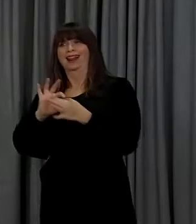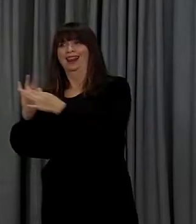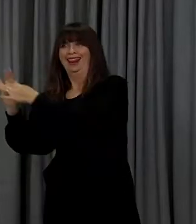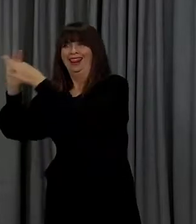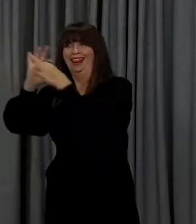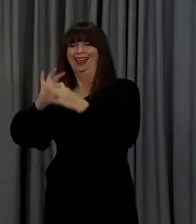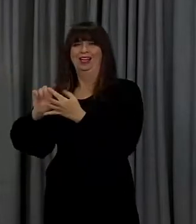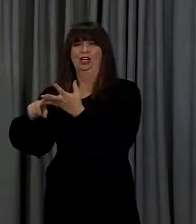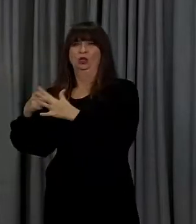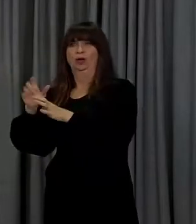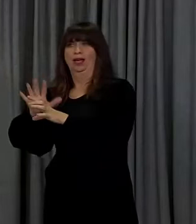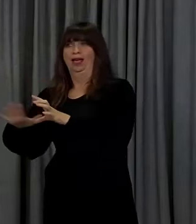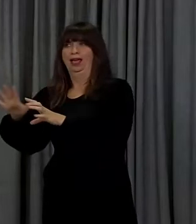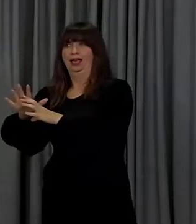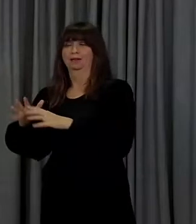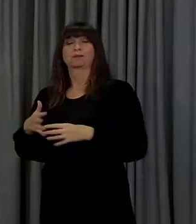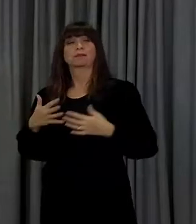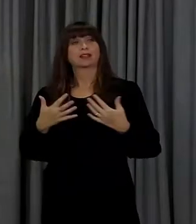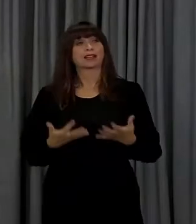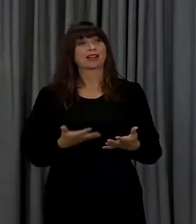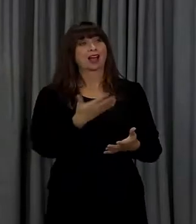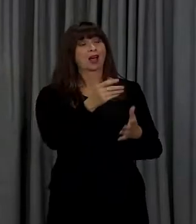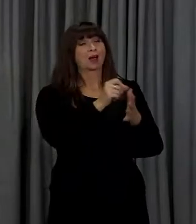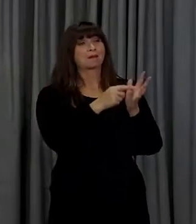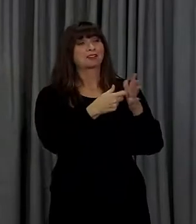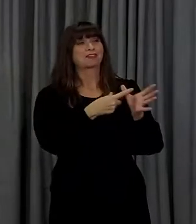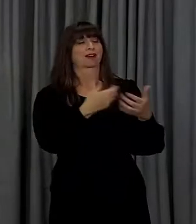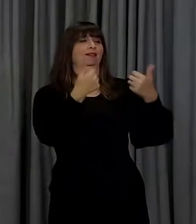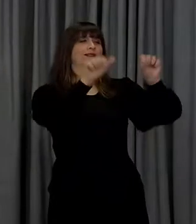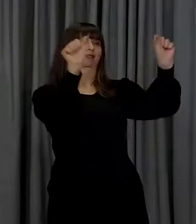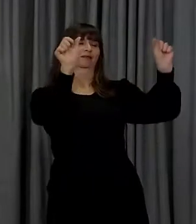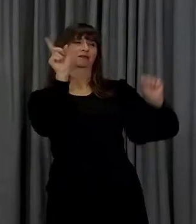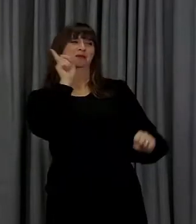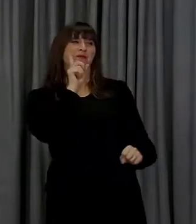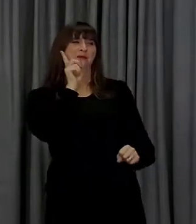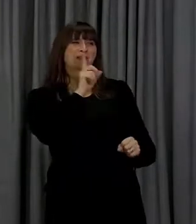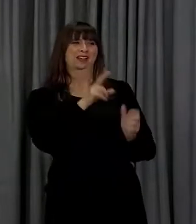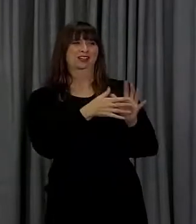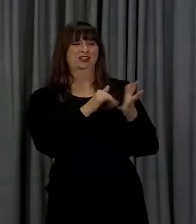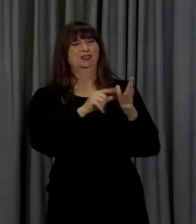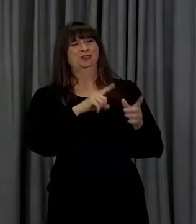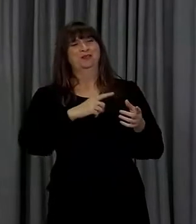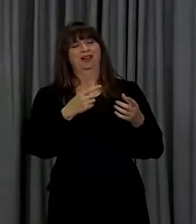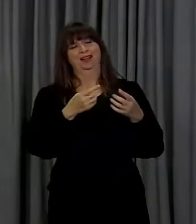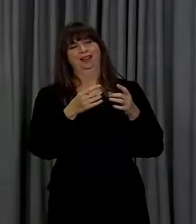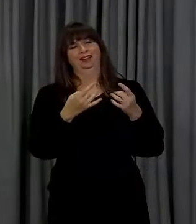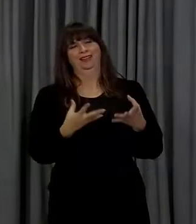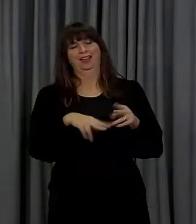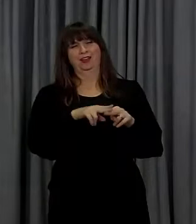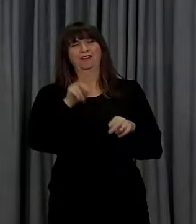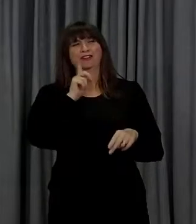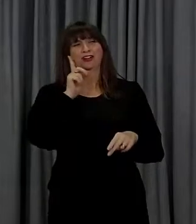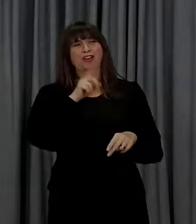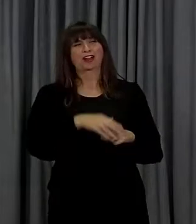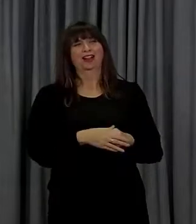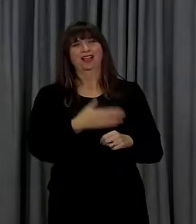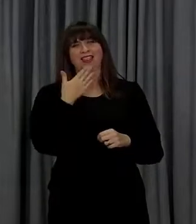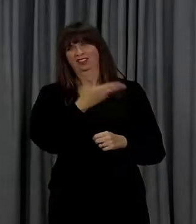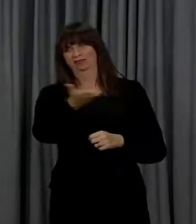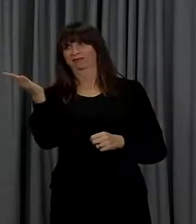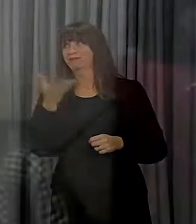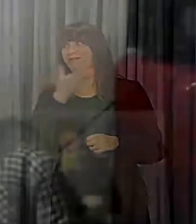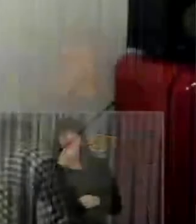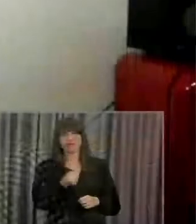Petra Kotkova. And it's lovely to see a woman on the day of the girl. Thank you, Petra, for making up for these